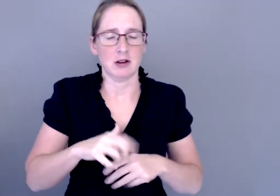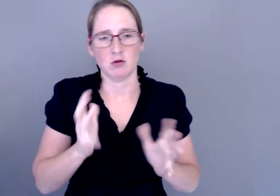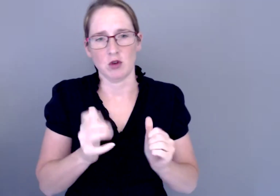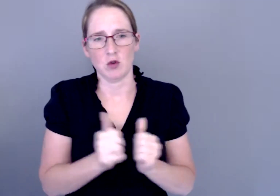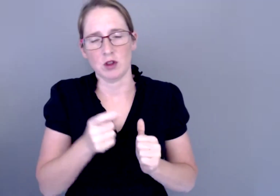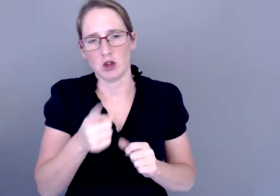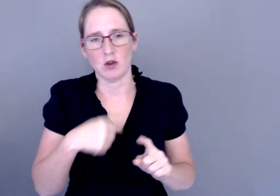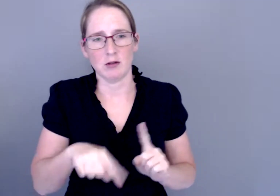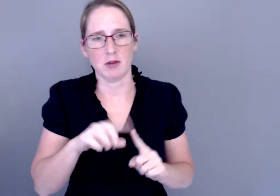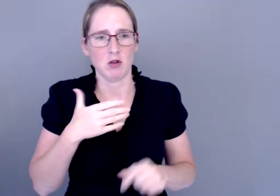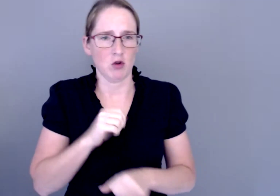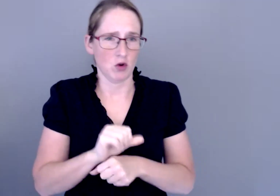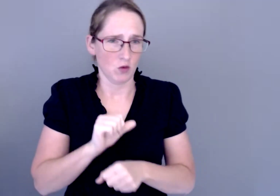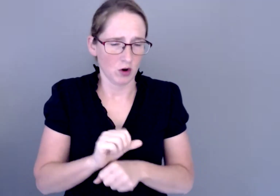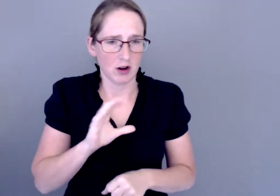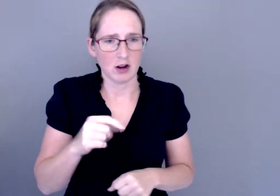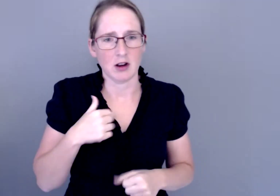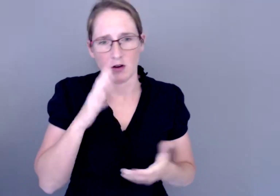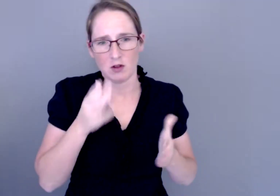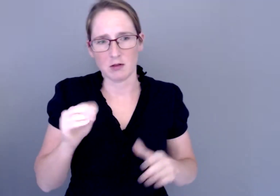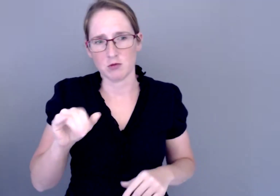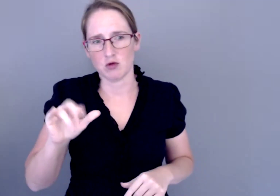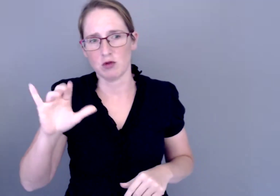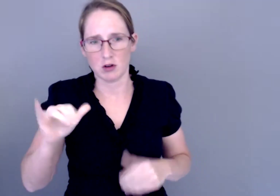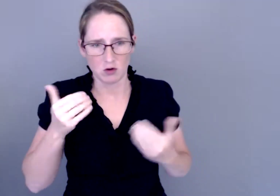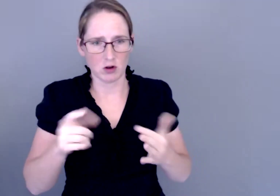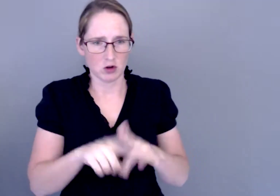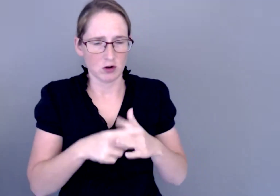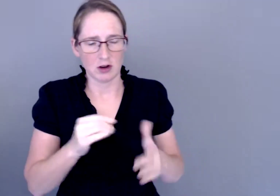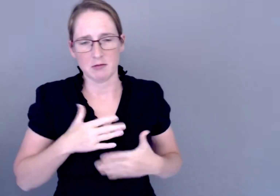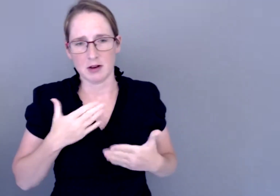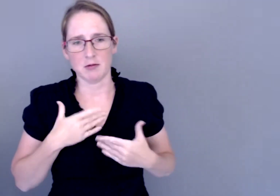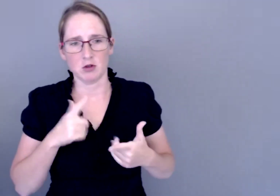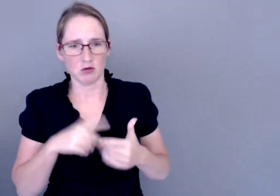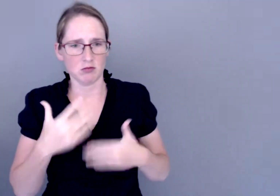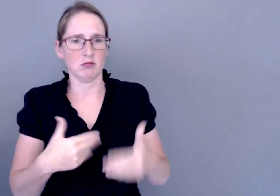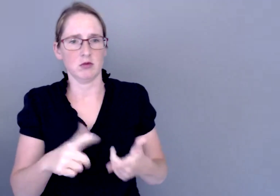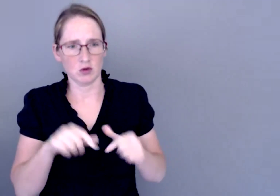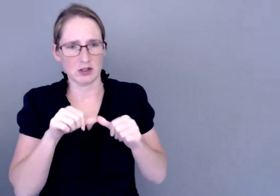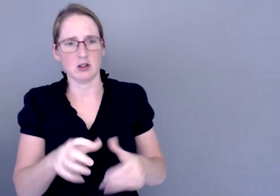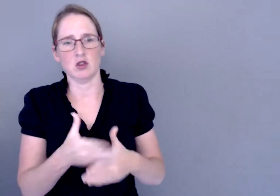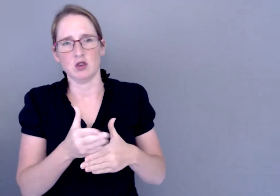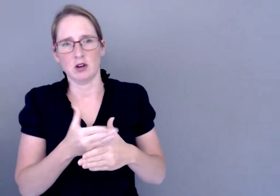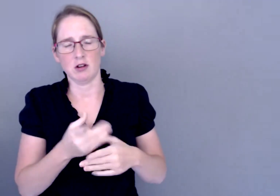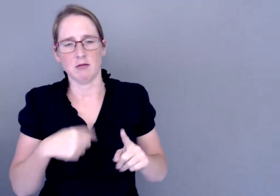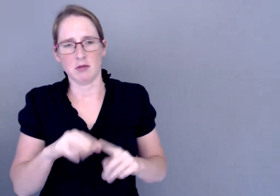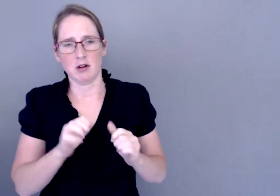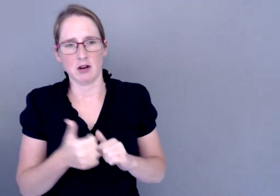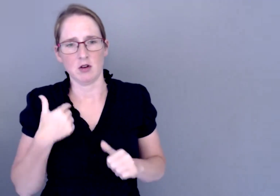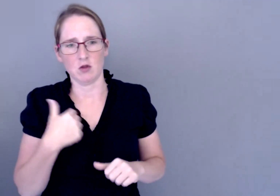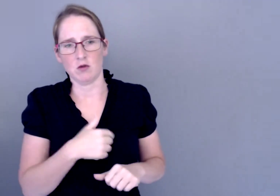about our work, and I will let Maria get us started and then happy to jump in to continue to share about how we